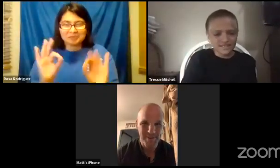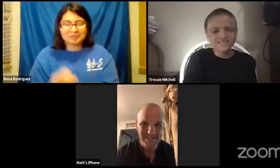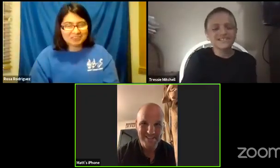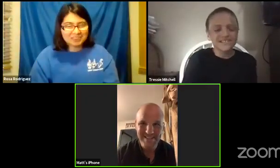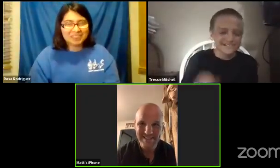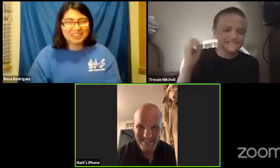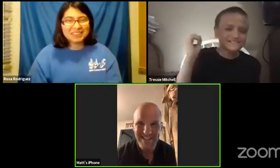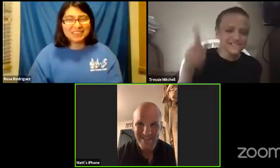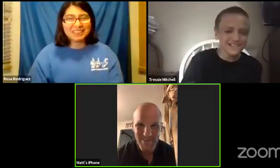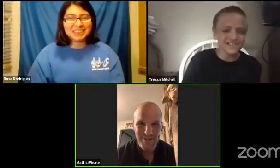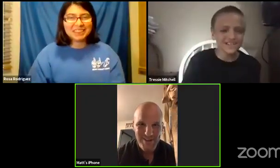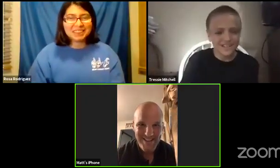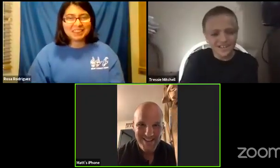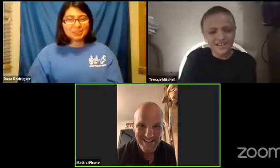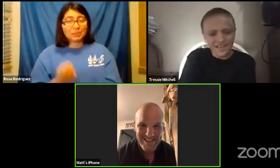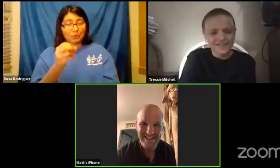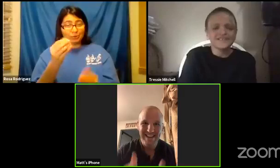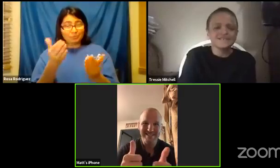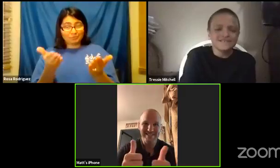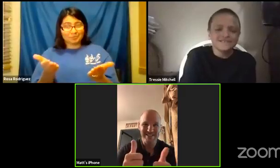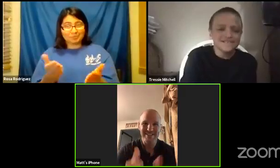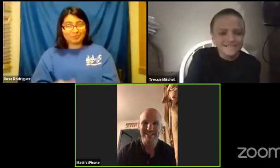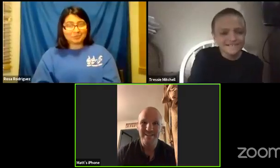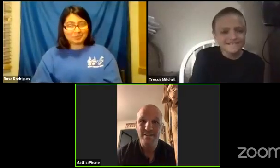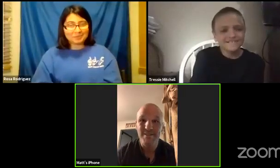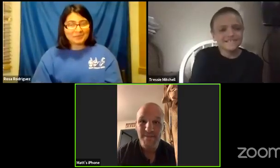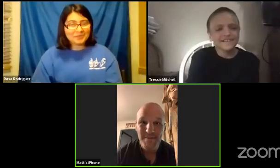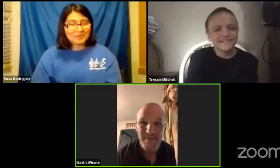know people in it. That'd be great.